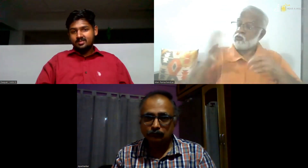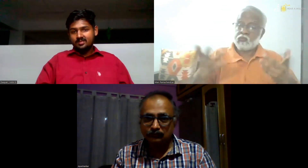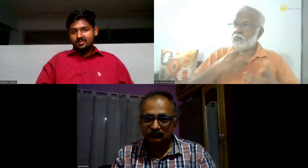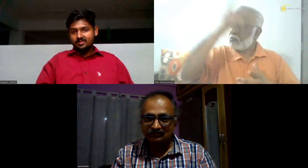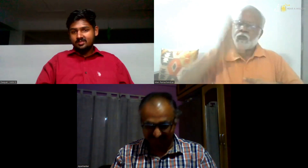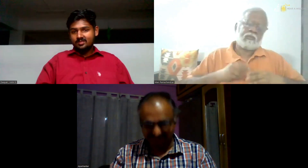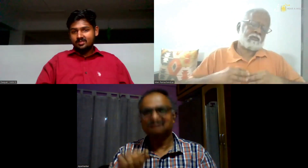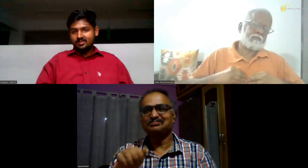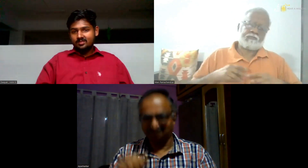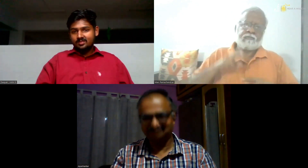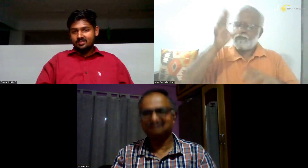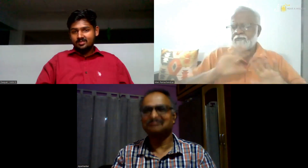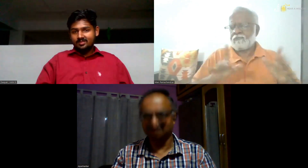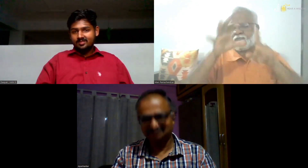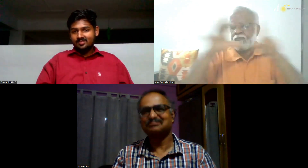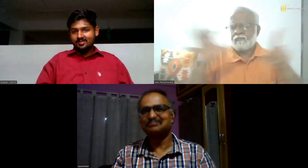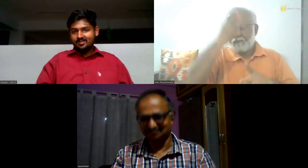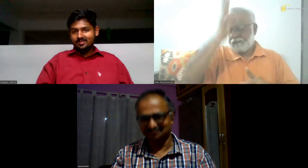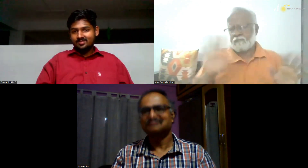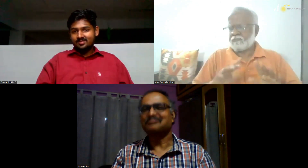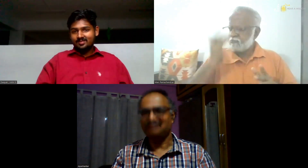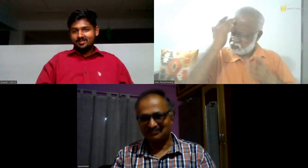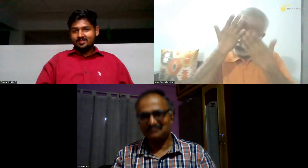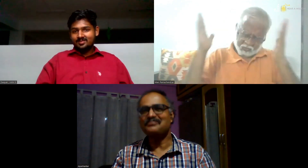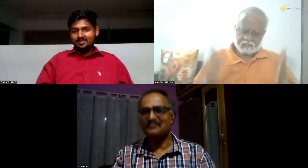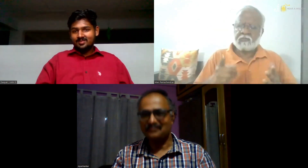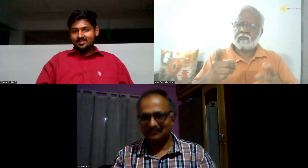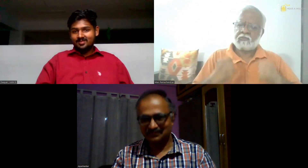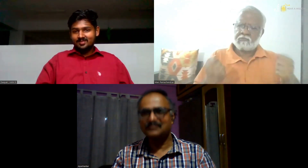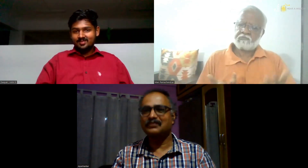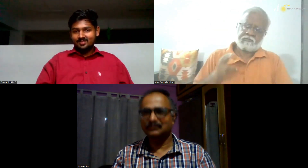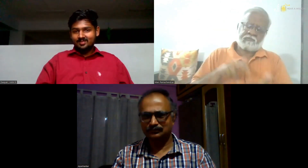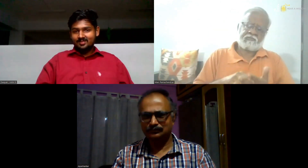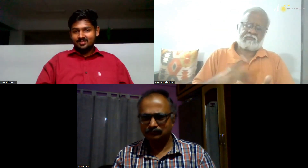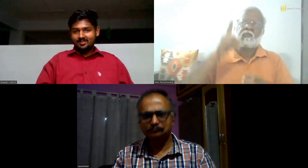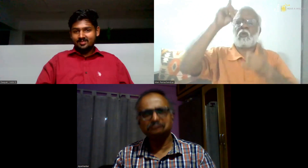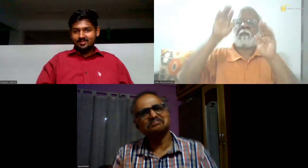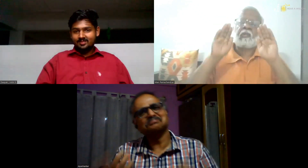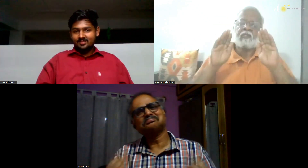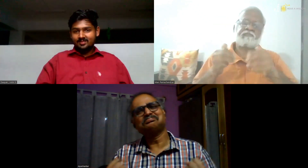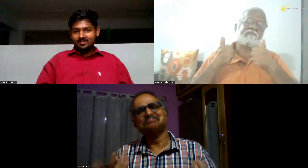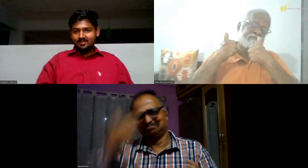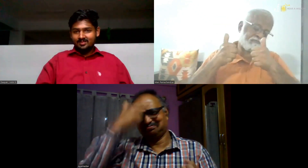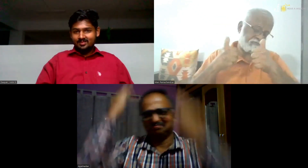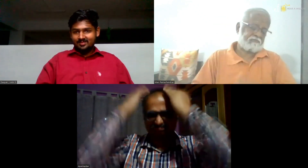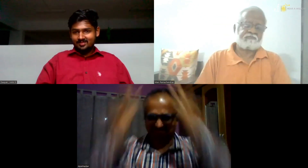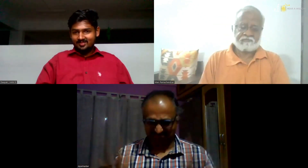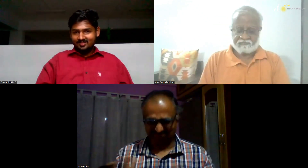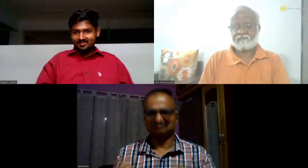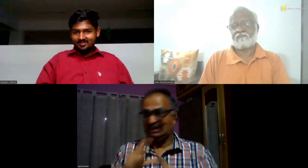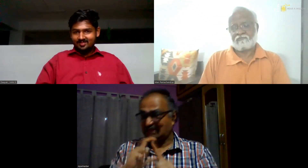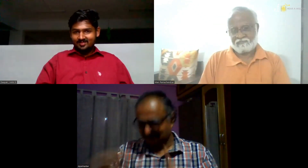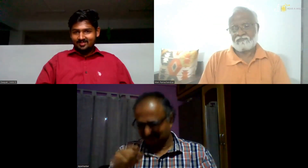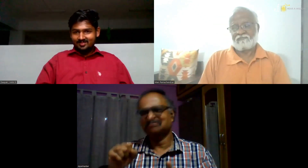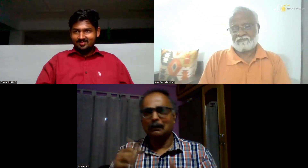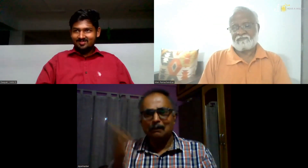not related to our country and all. So you feel, I mean, were you scared? Have you seen that something over there? So God bless